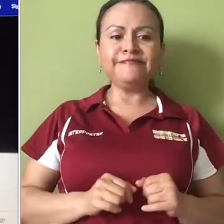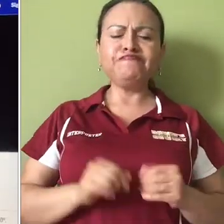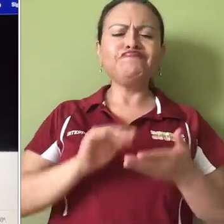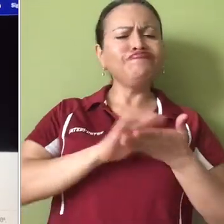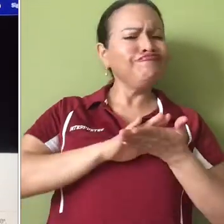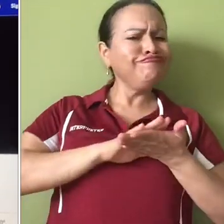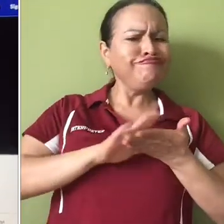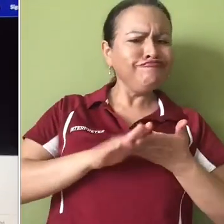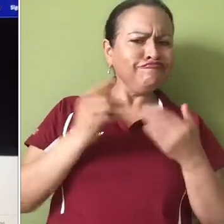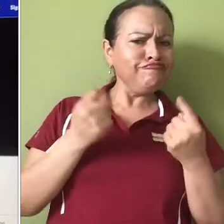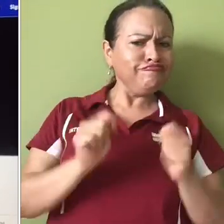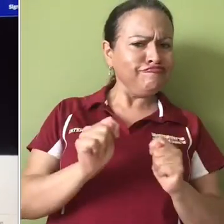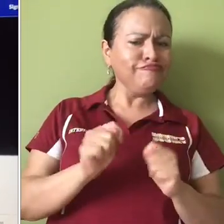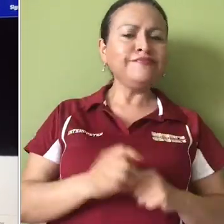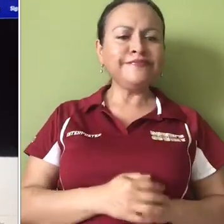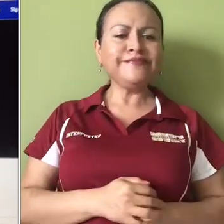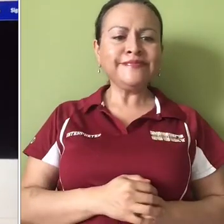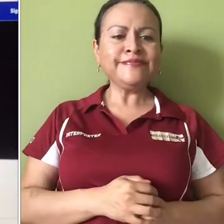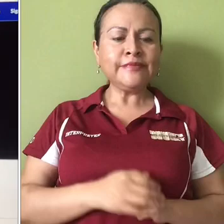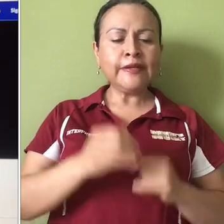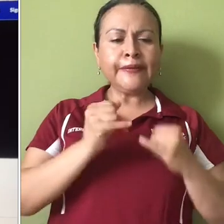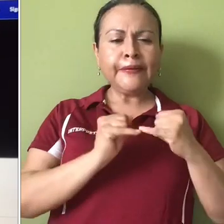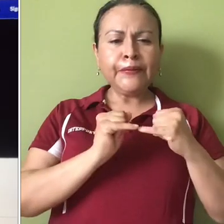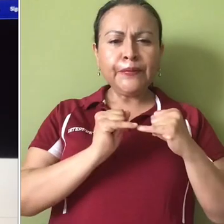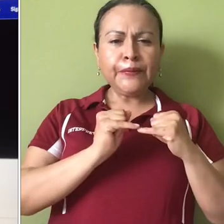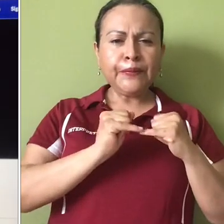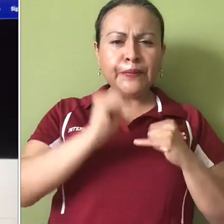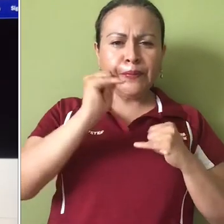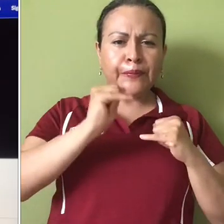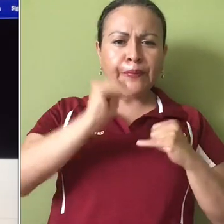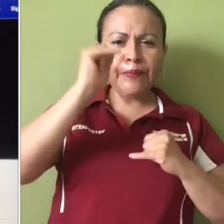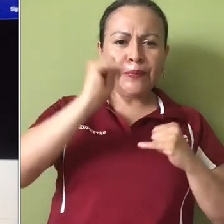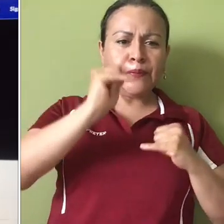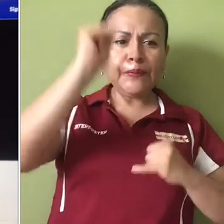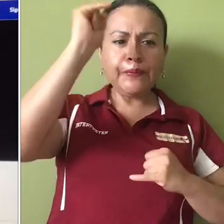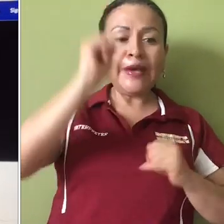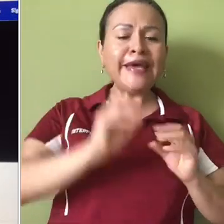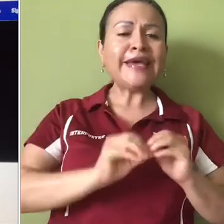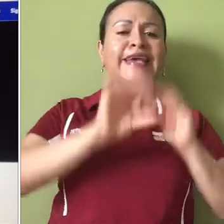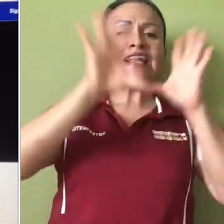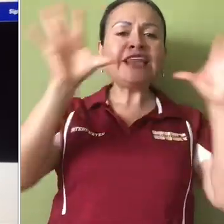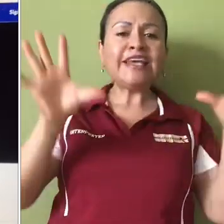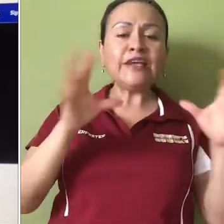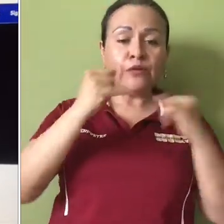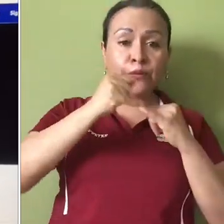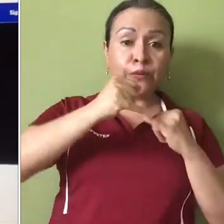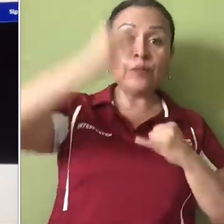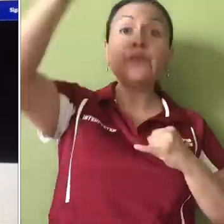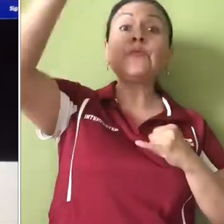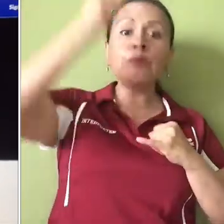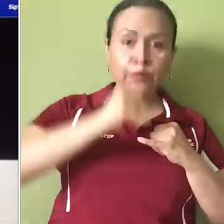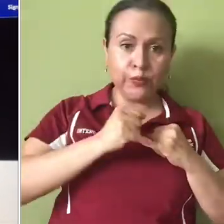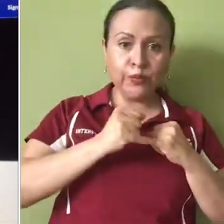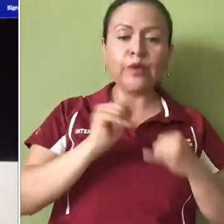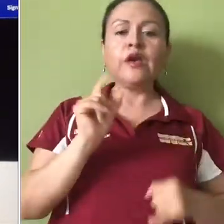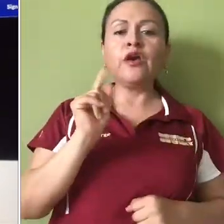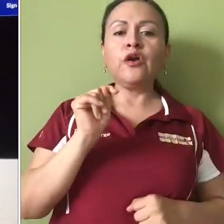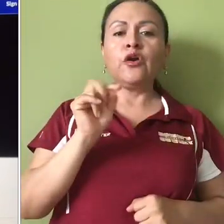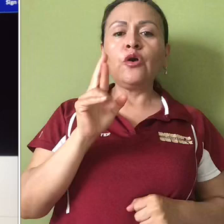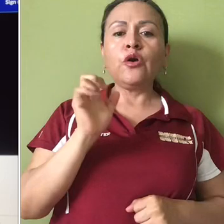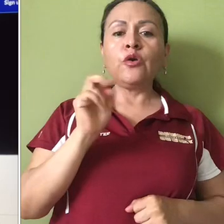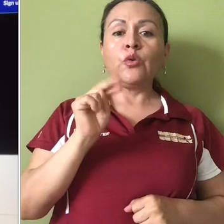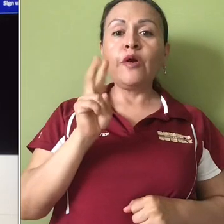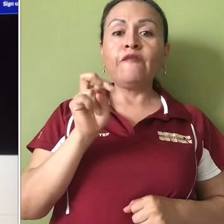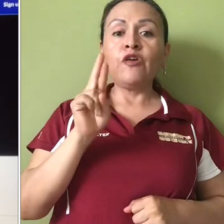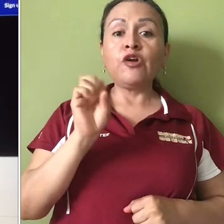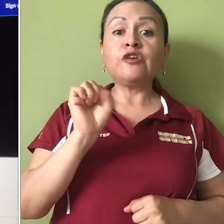neatly as I can. So I'm going to extend that into a line. And you see that this is clearly a transversal of these two